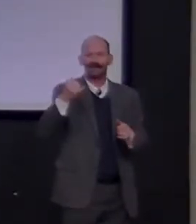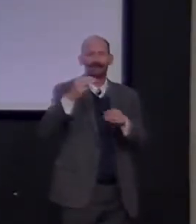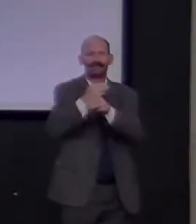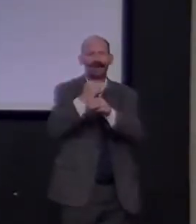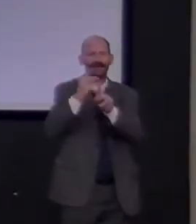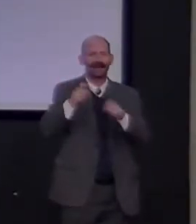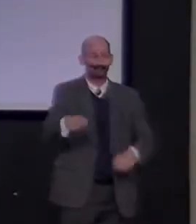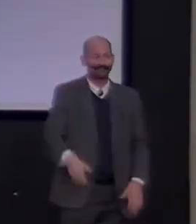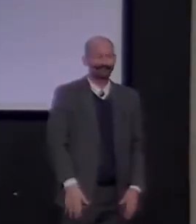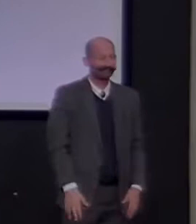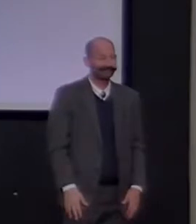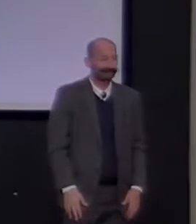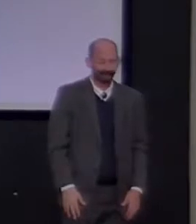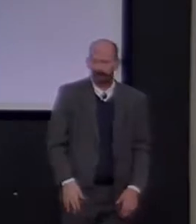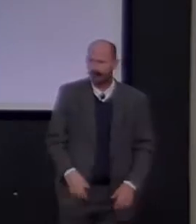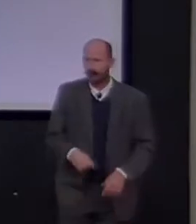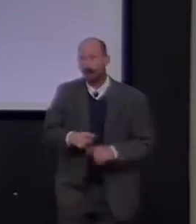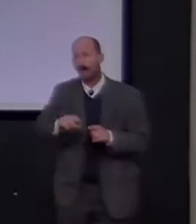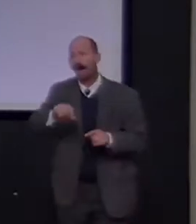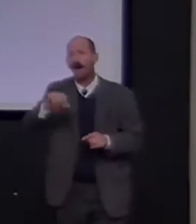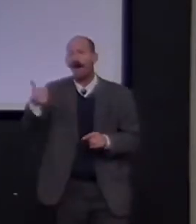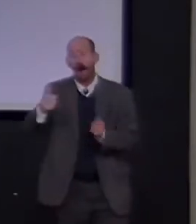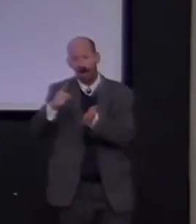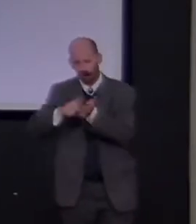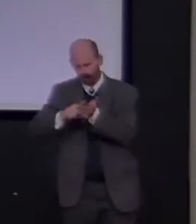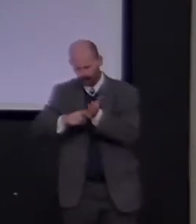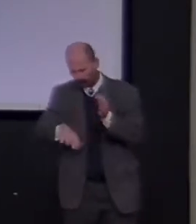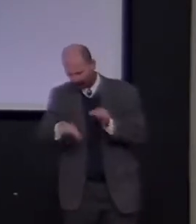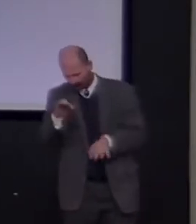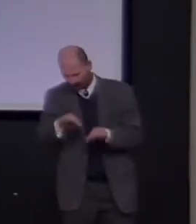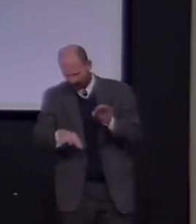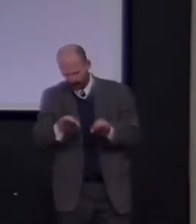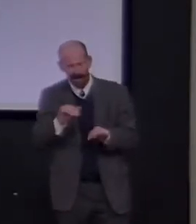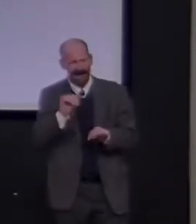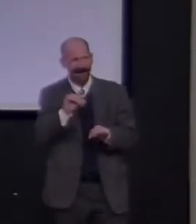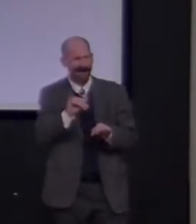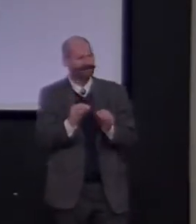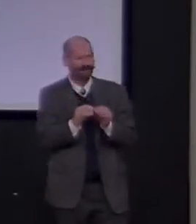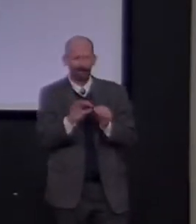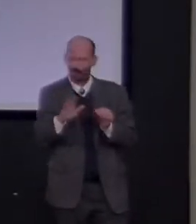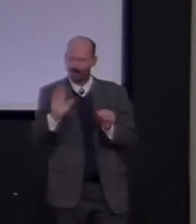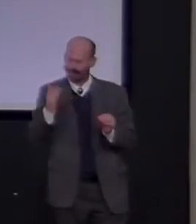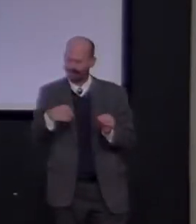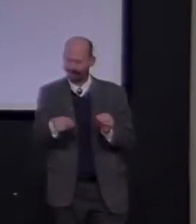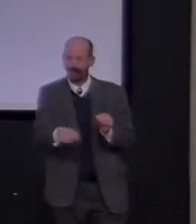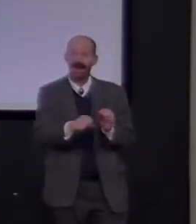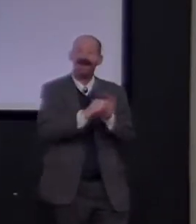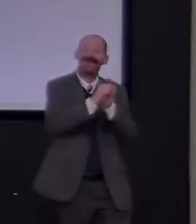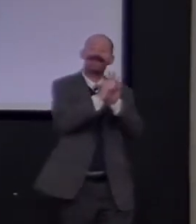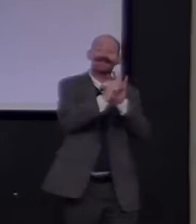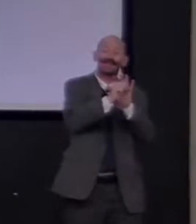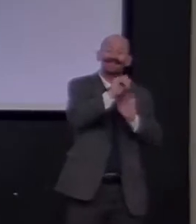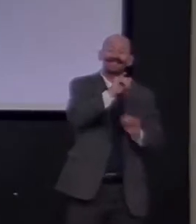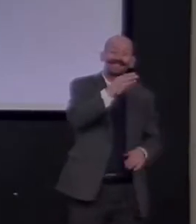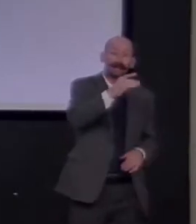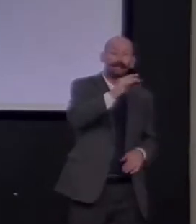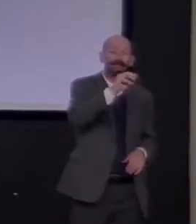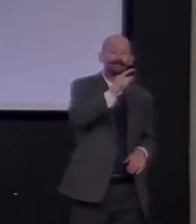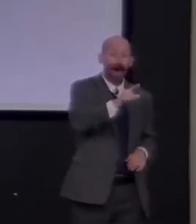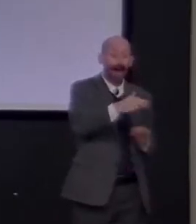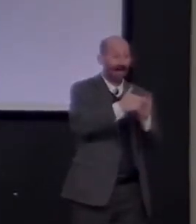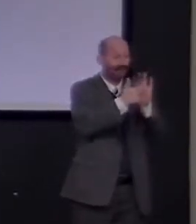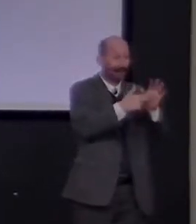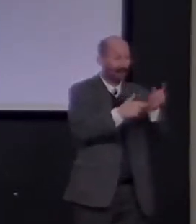analysis, however, Nadia increasingly came to the conclusion that it was the symbolic version of the test that really made a difference,